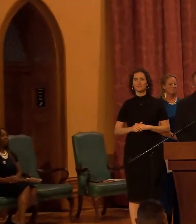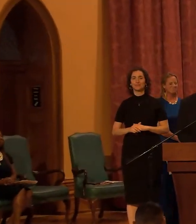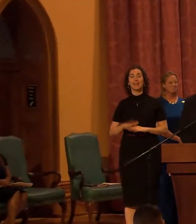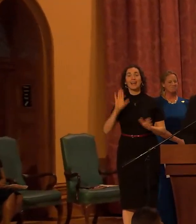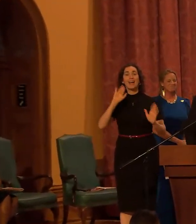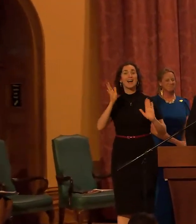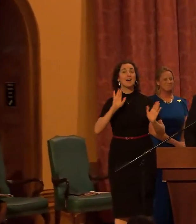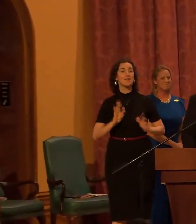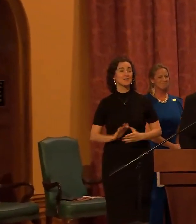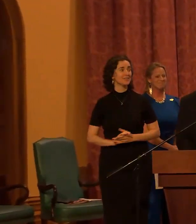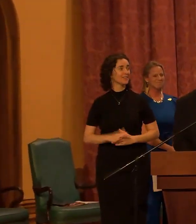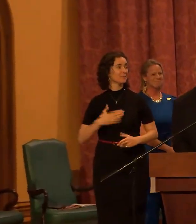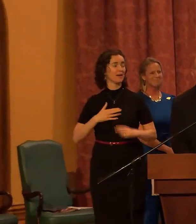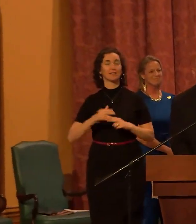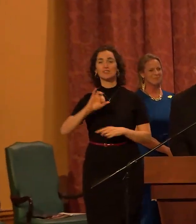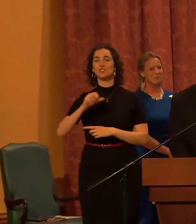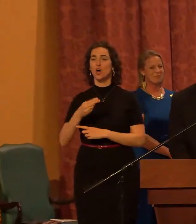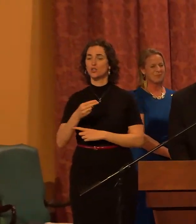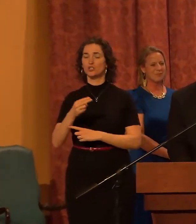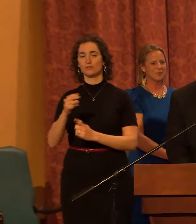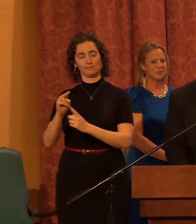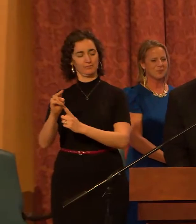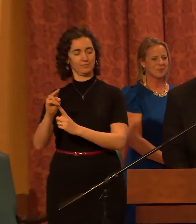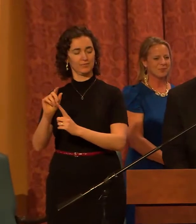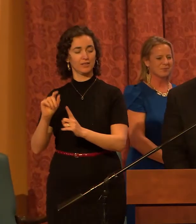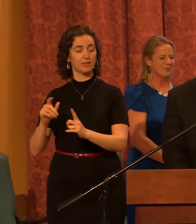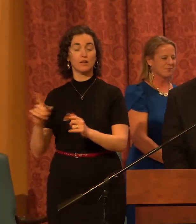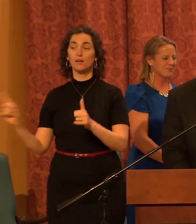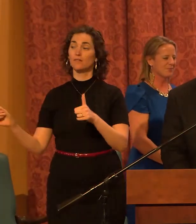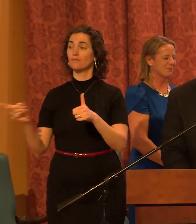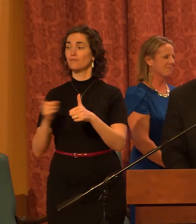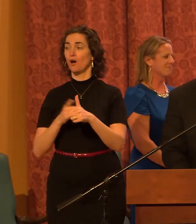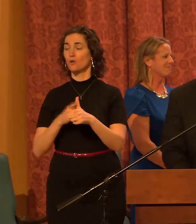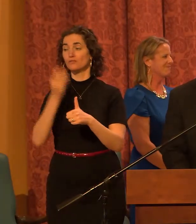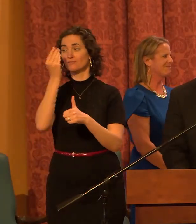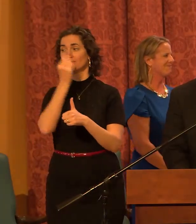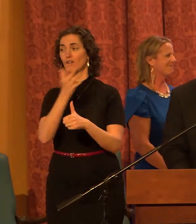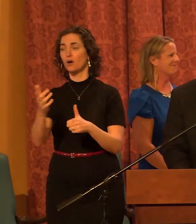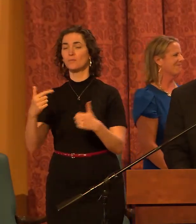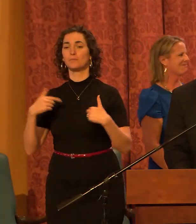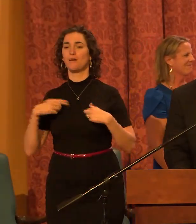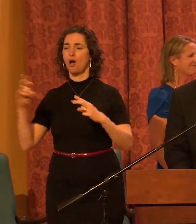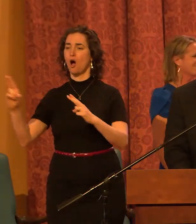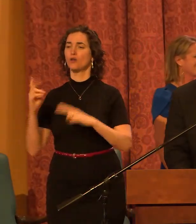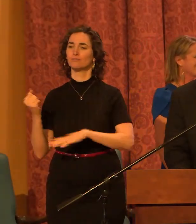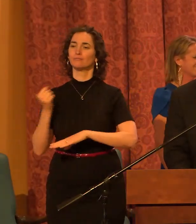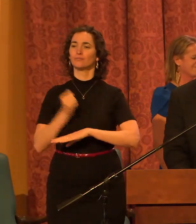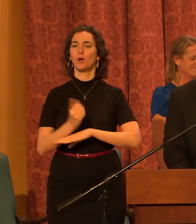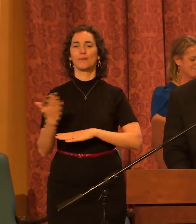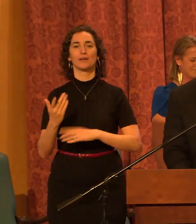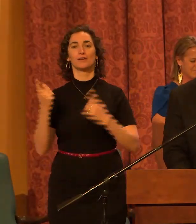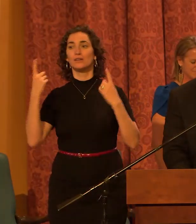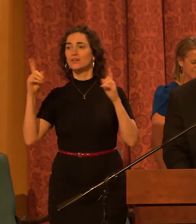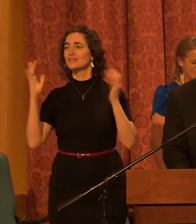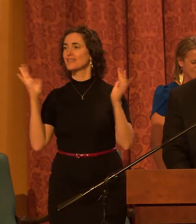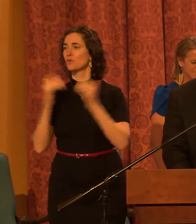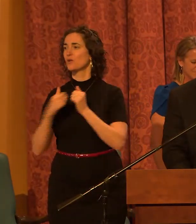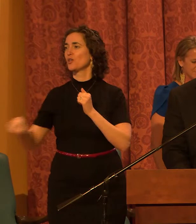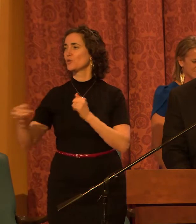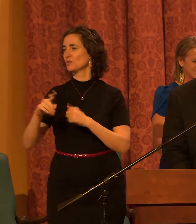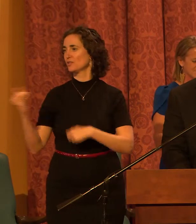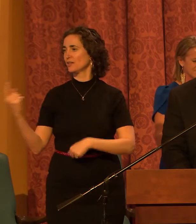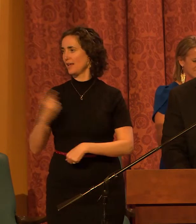Hello, everyone. My name is Joshua Mujo. Firstly, I want to say it is an honor to be here celebrating this achievement with all of you here